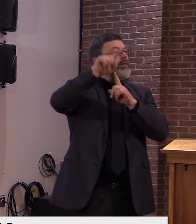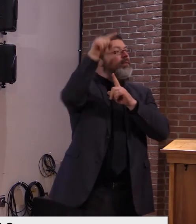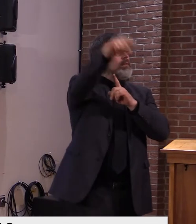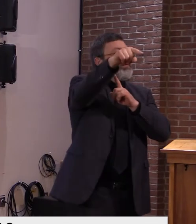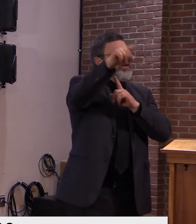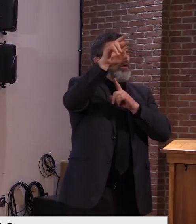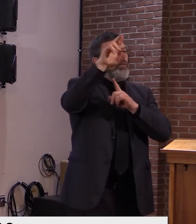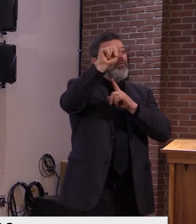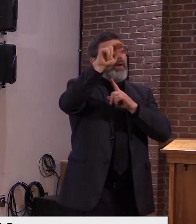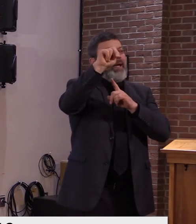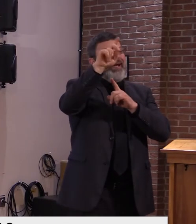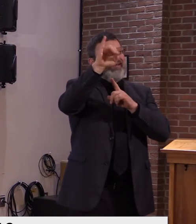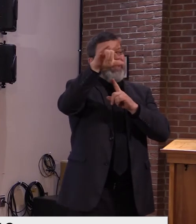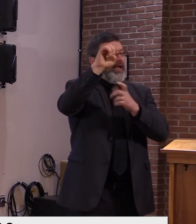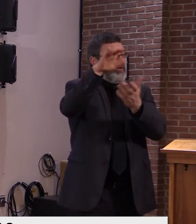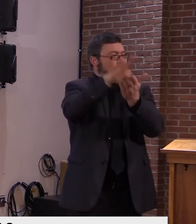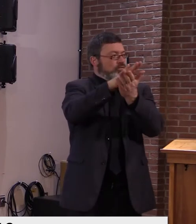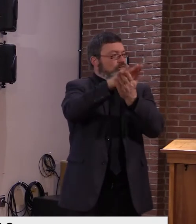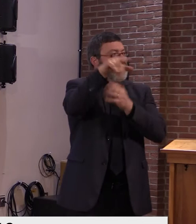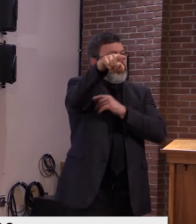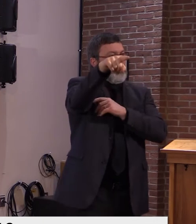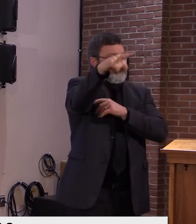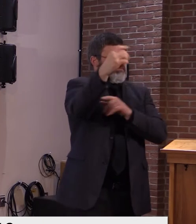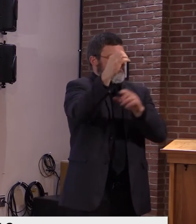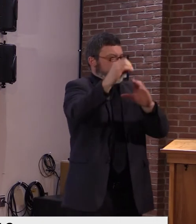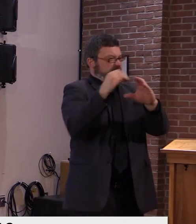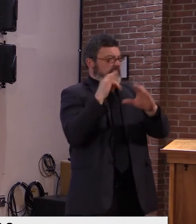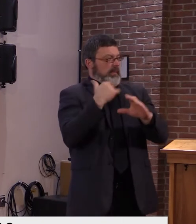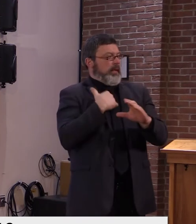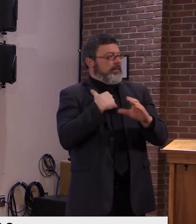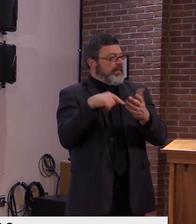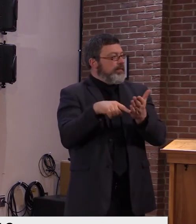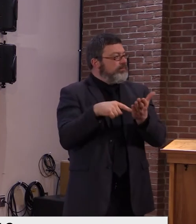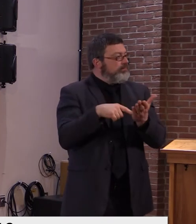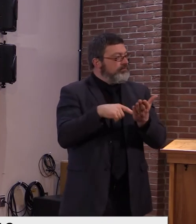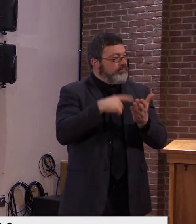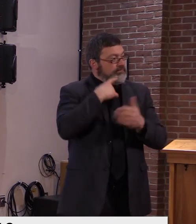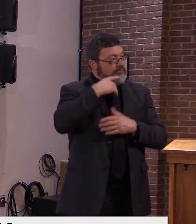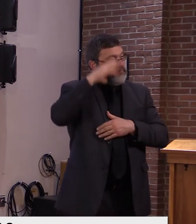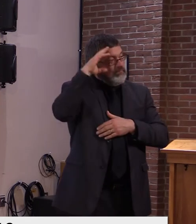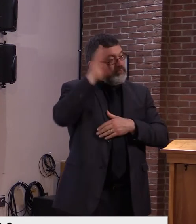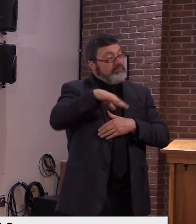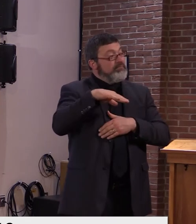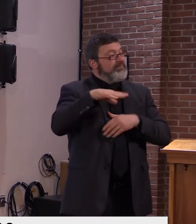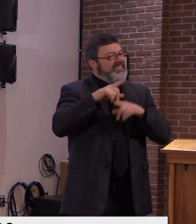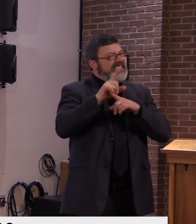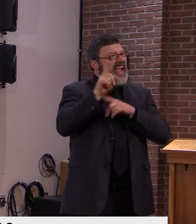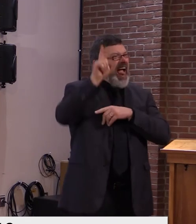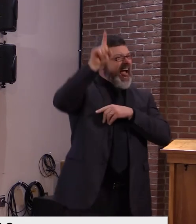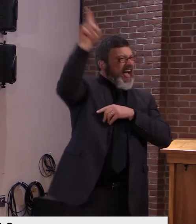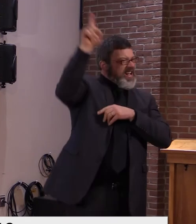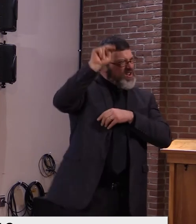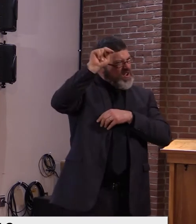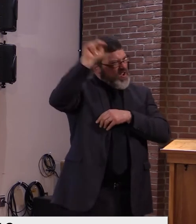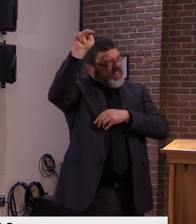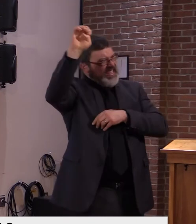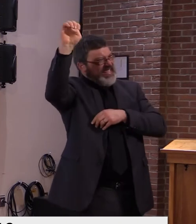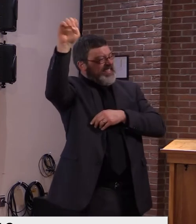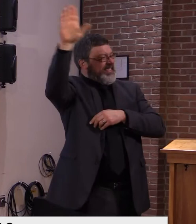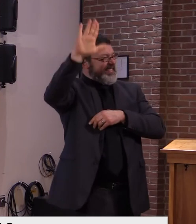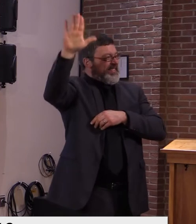district, which, as folks should know, has some fairly unique geographical challenges from a logistics perspective. In his email, he